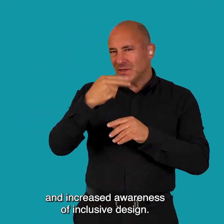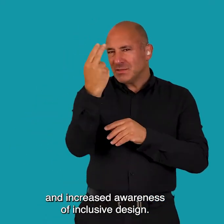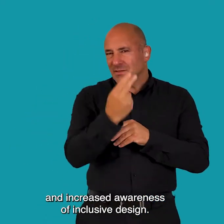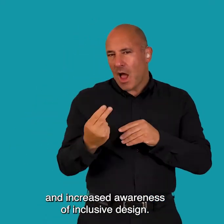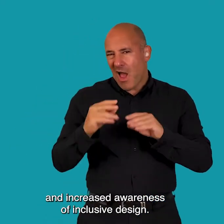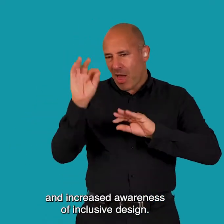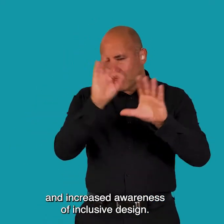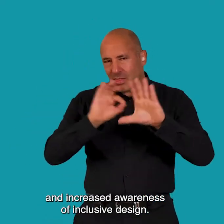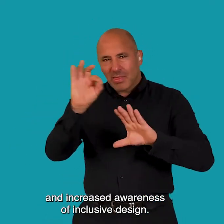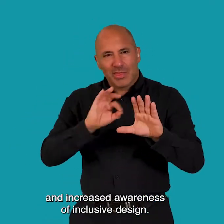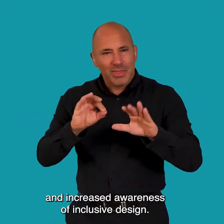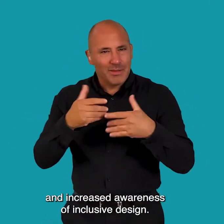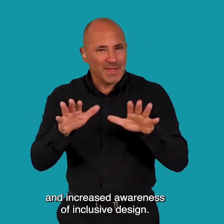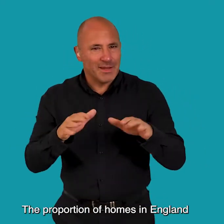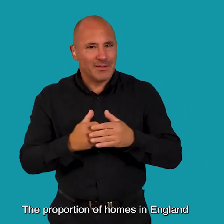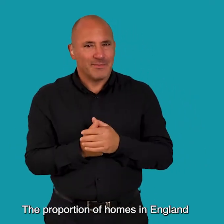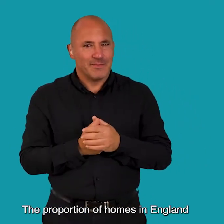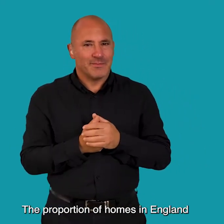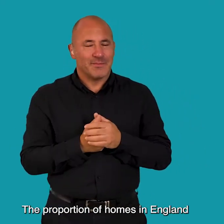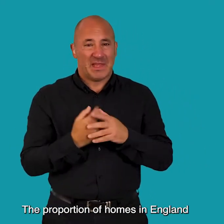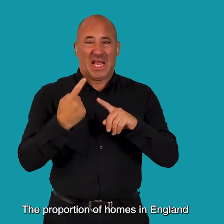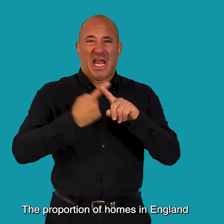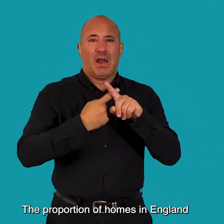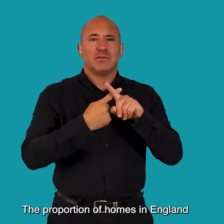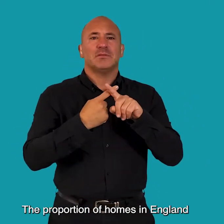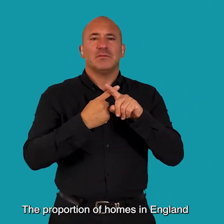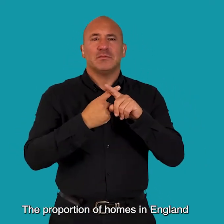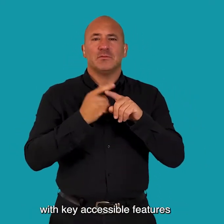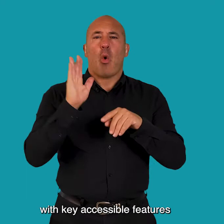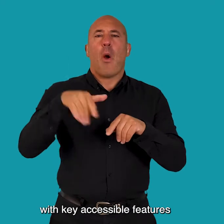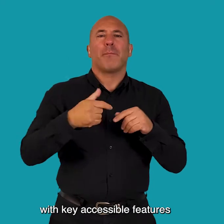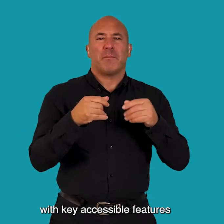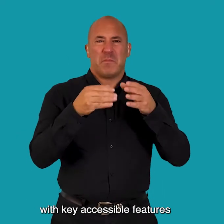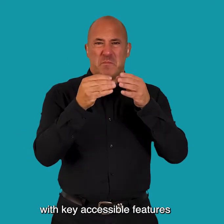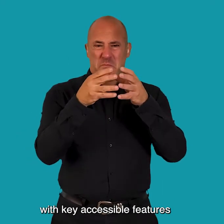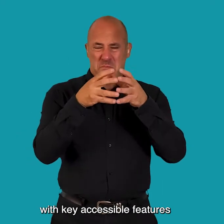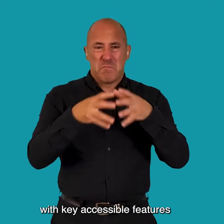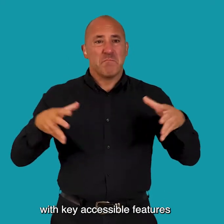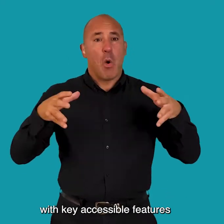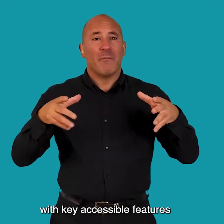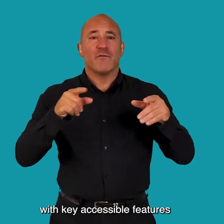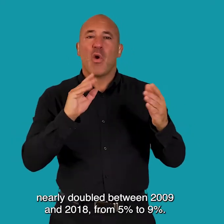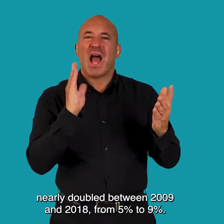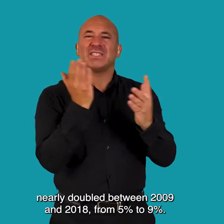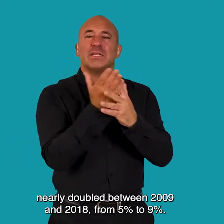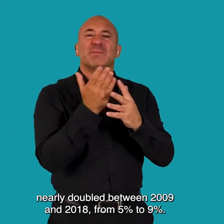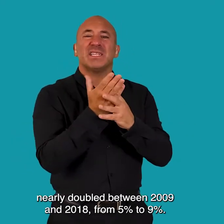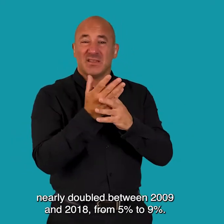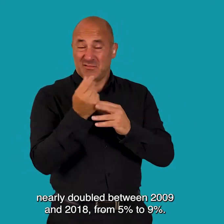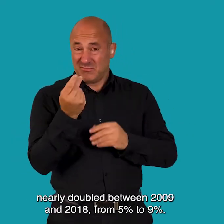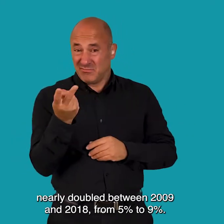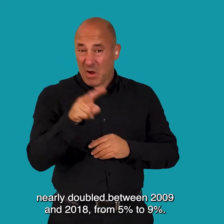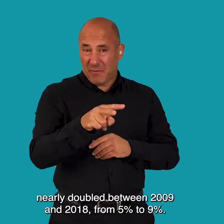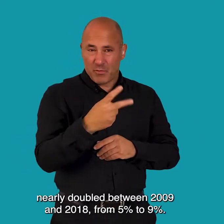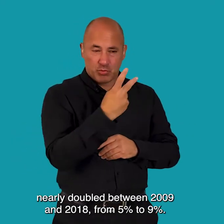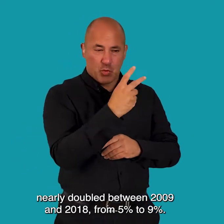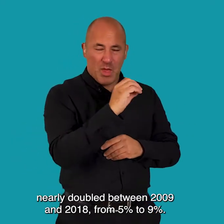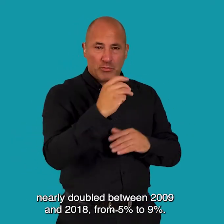inclusive design. The proportion of homes in England with key accessible features nearly doubled between 2009